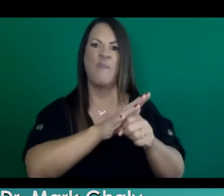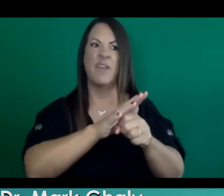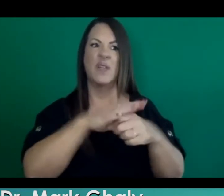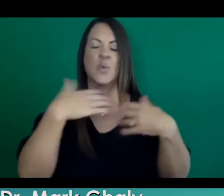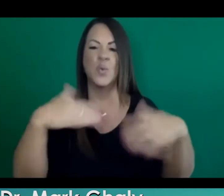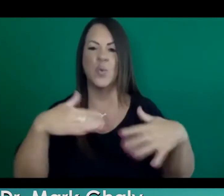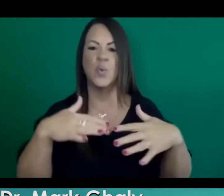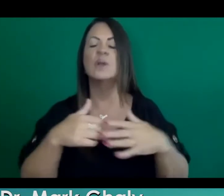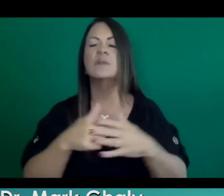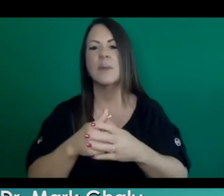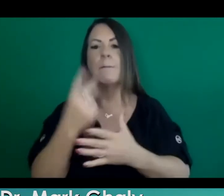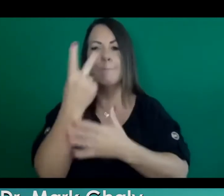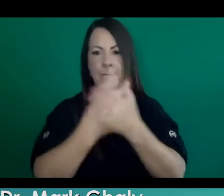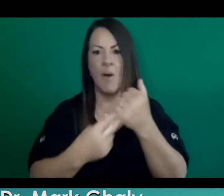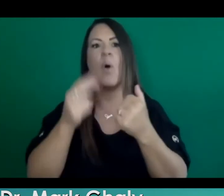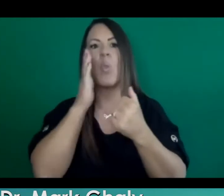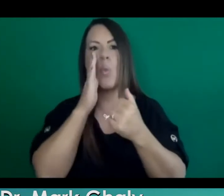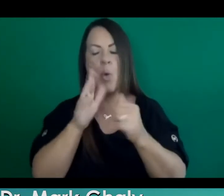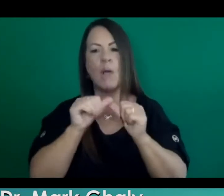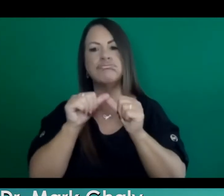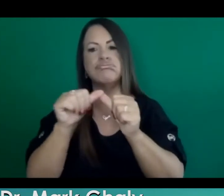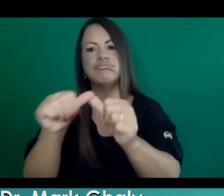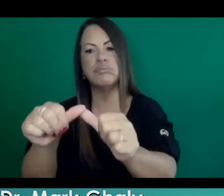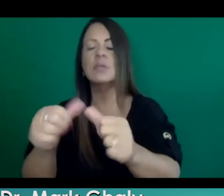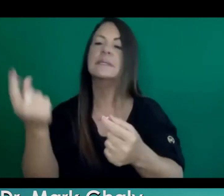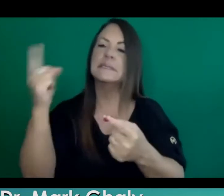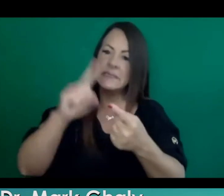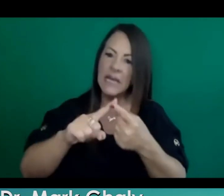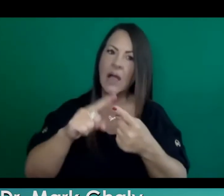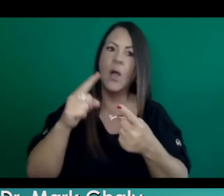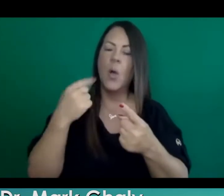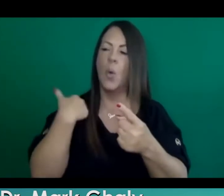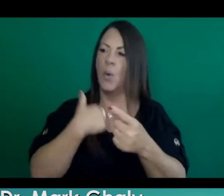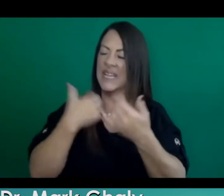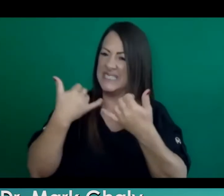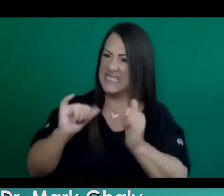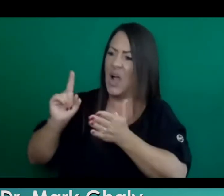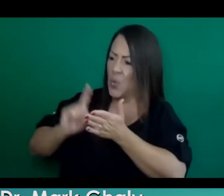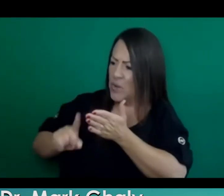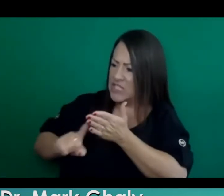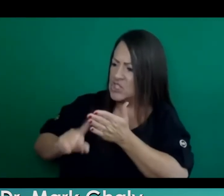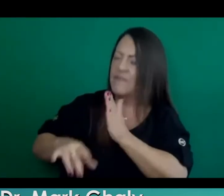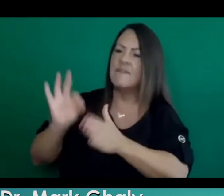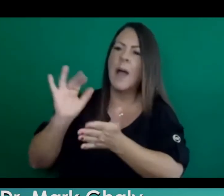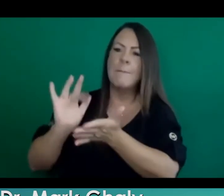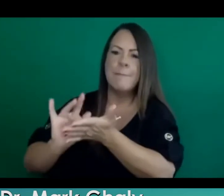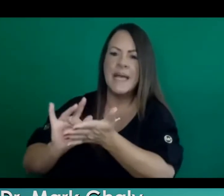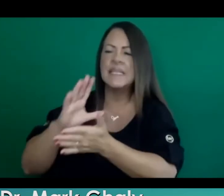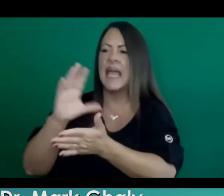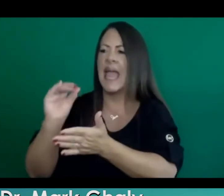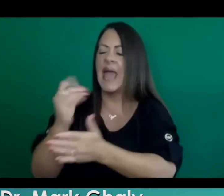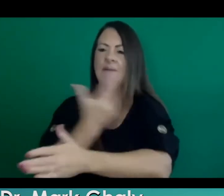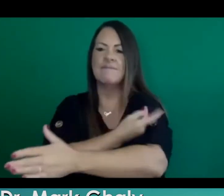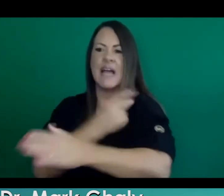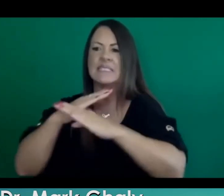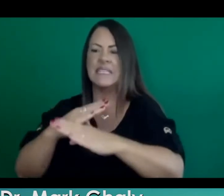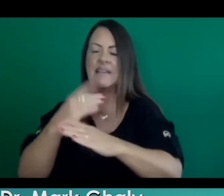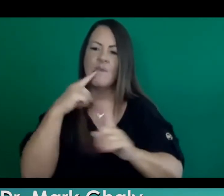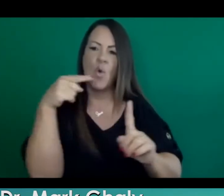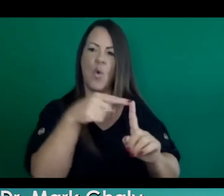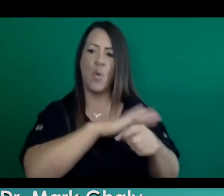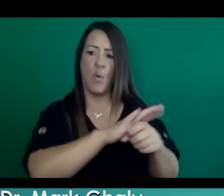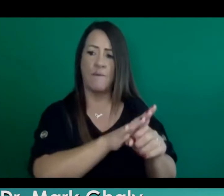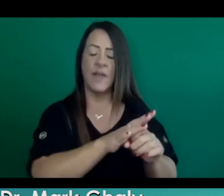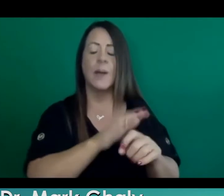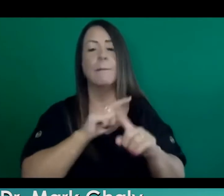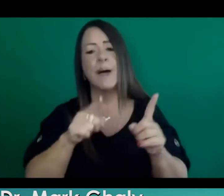to be with us as we work towards treatments and vaccines, that this would come together. But the reality of it